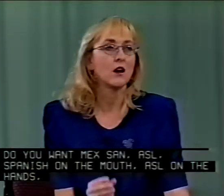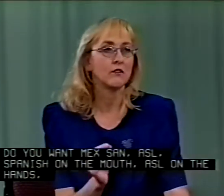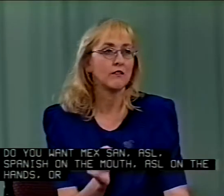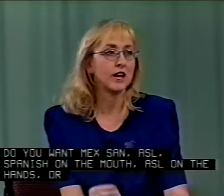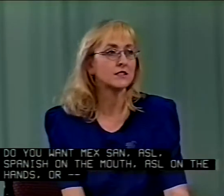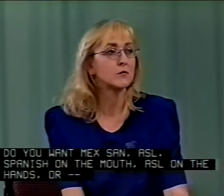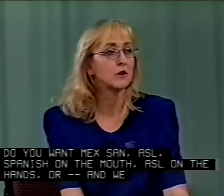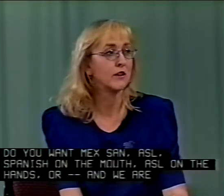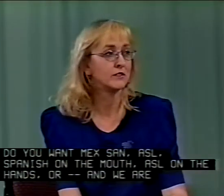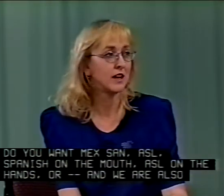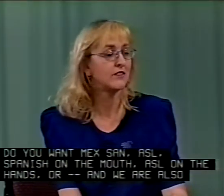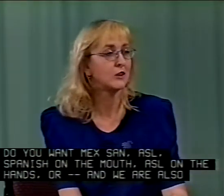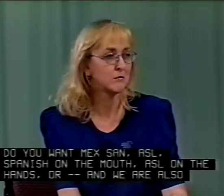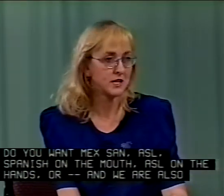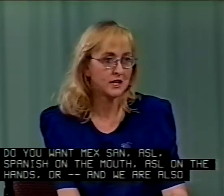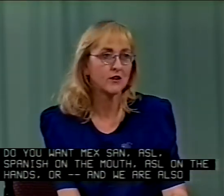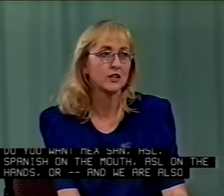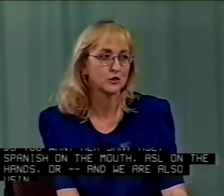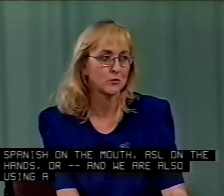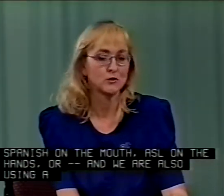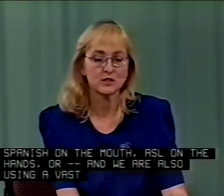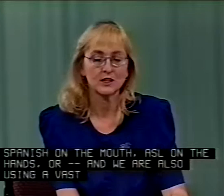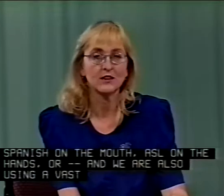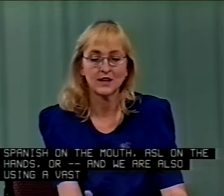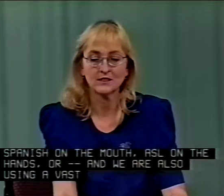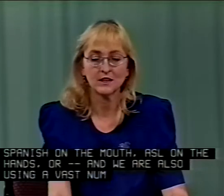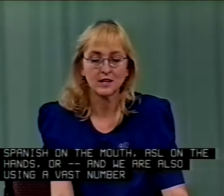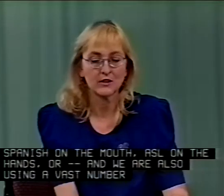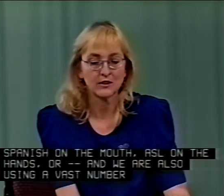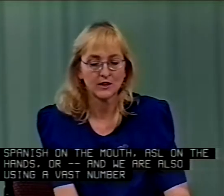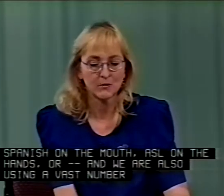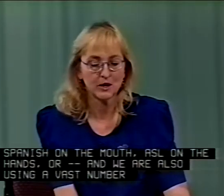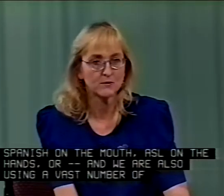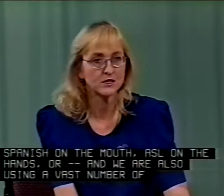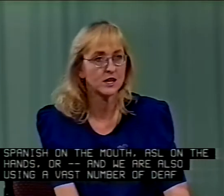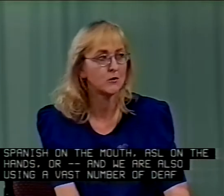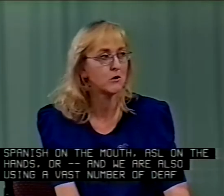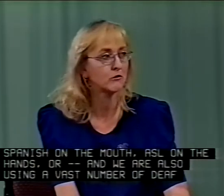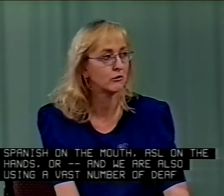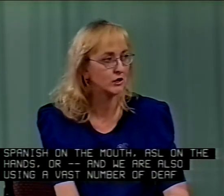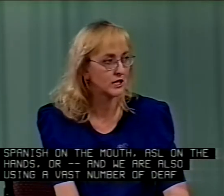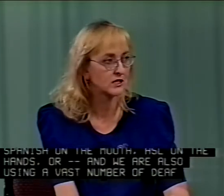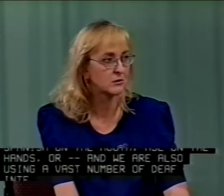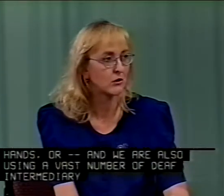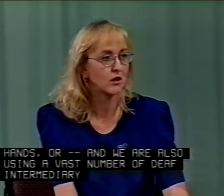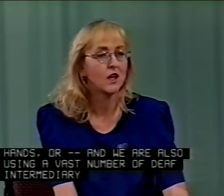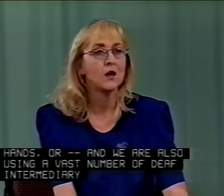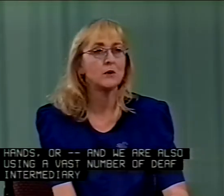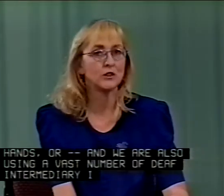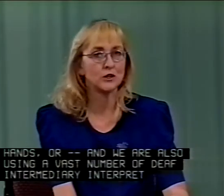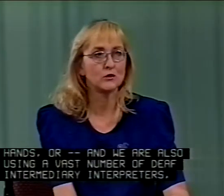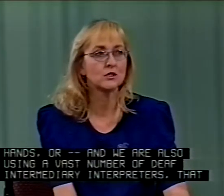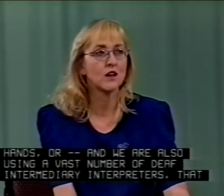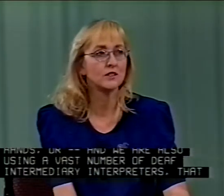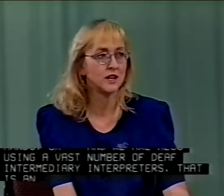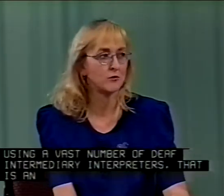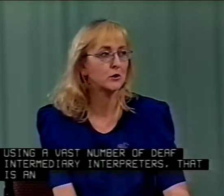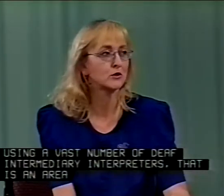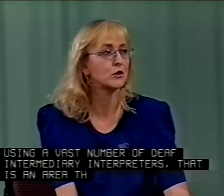a vast number of deaf intermediary interpreters. And again, that's an area that perhaps today we won't fully explore, but the use of a deaf person who